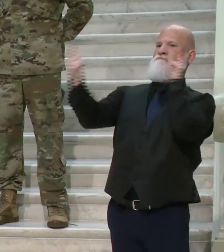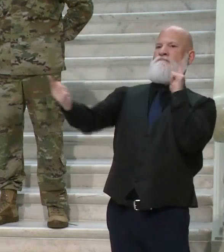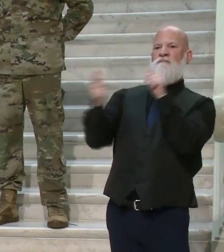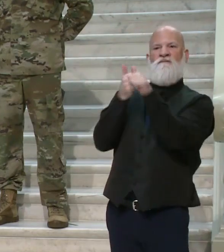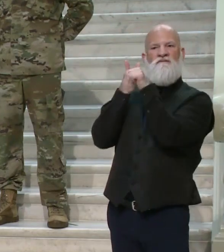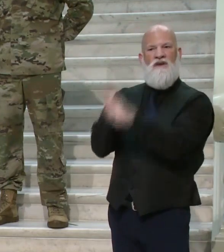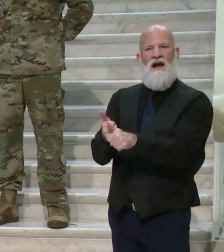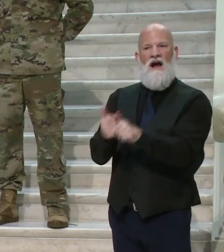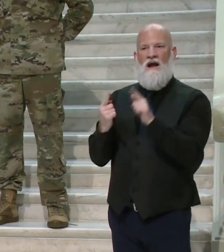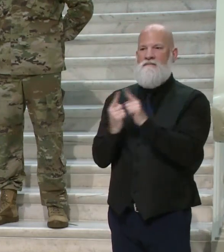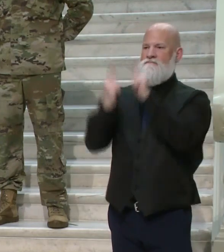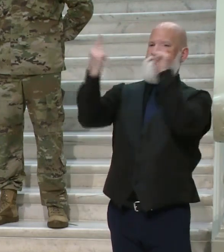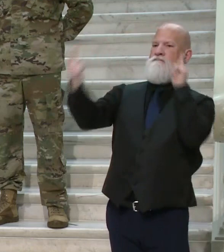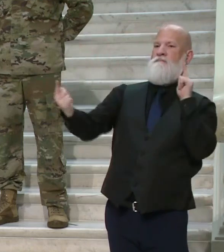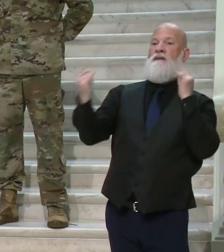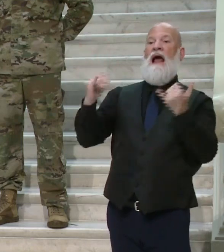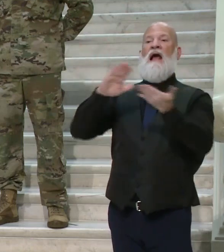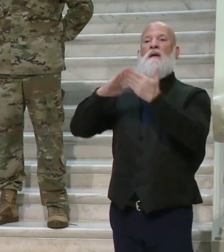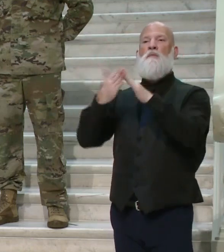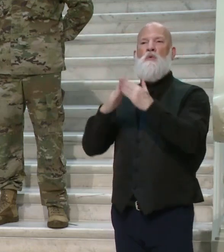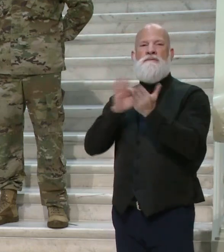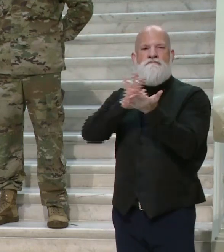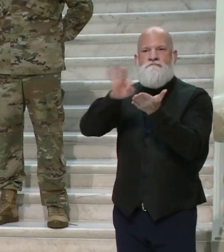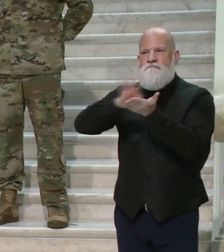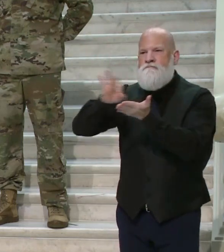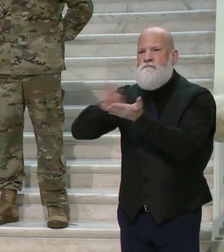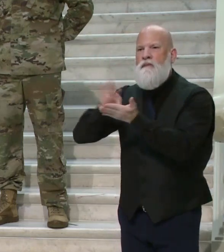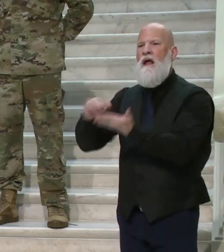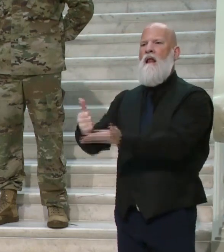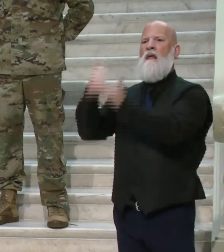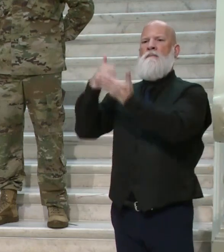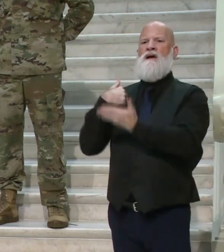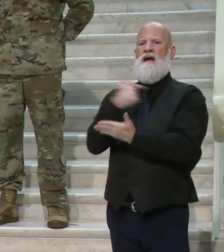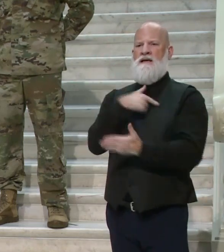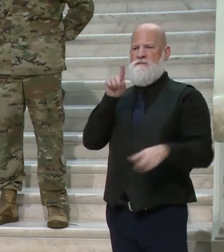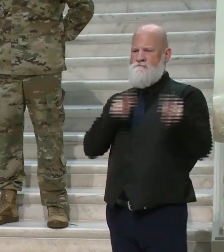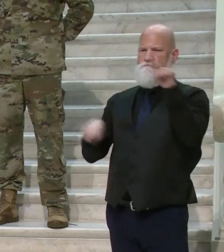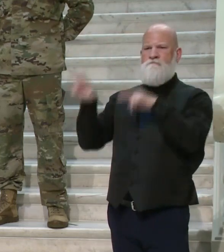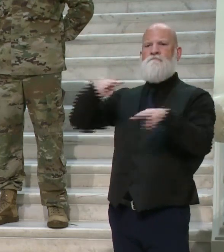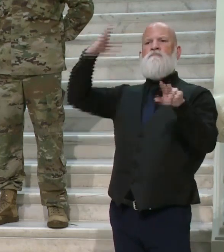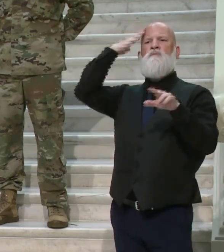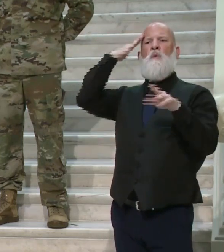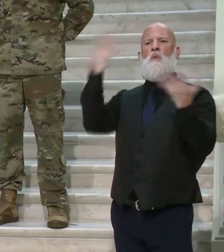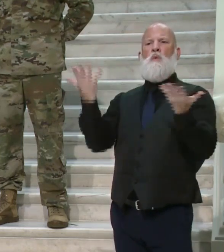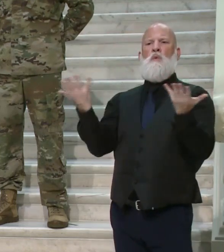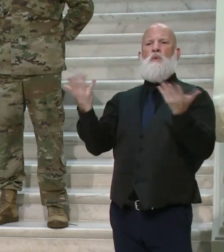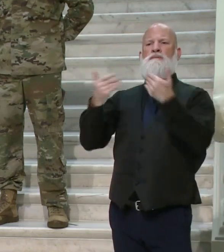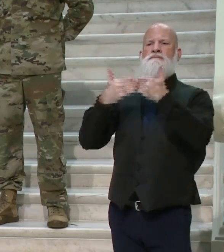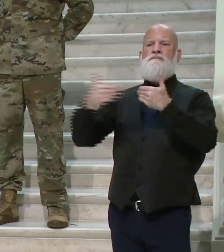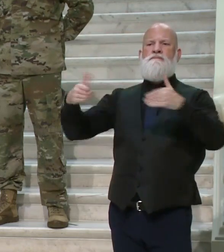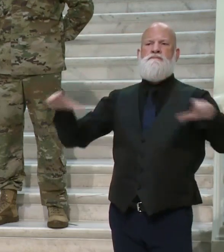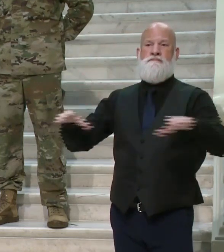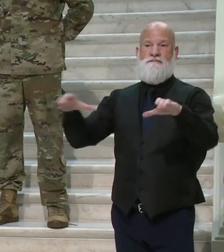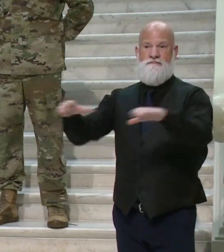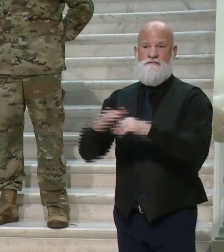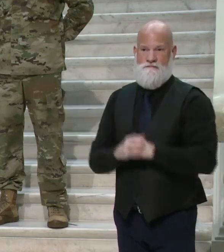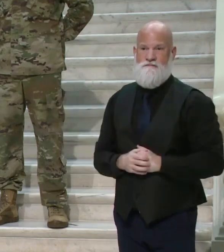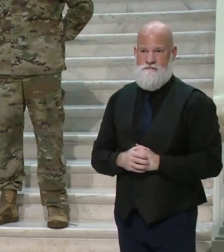the spread. It's going to require community engagement in the same way that social distancing did. Thank you.